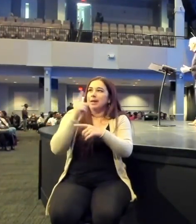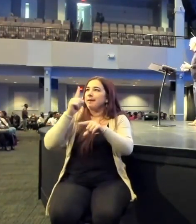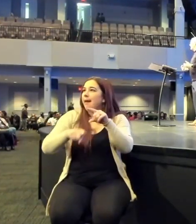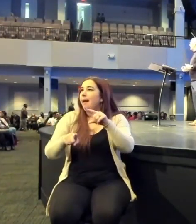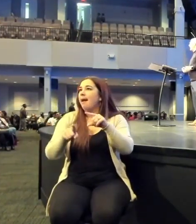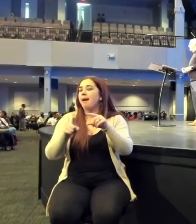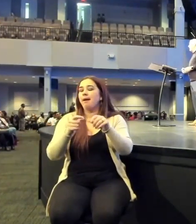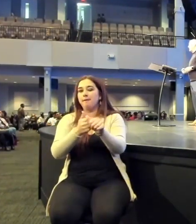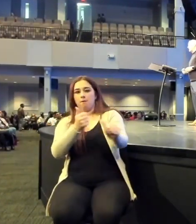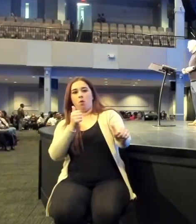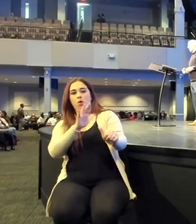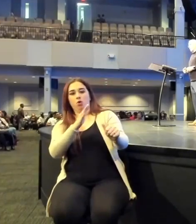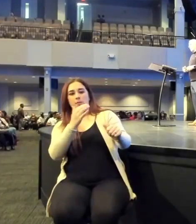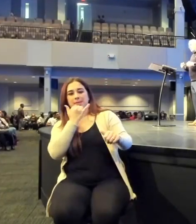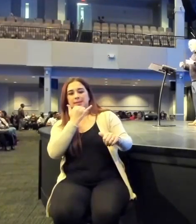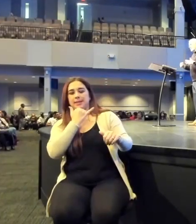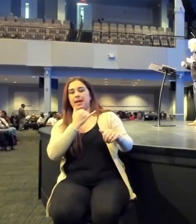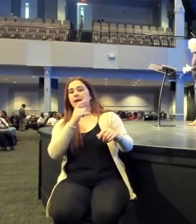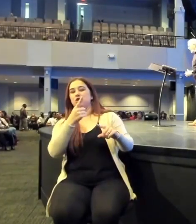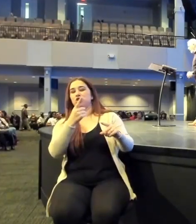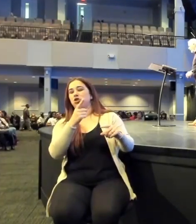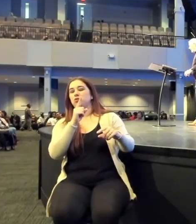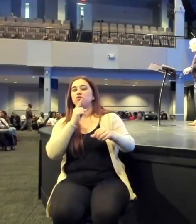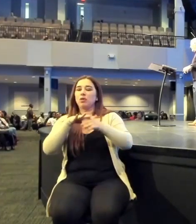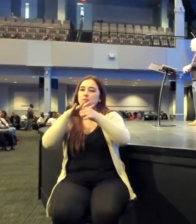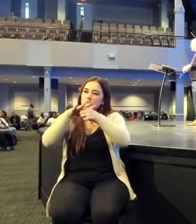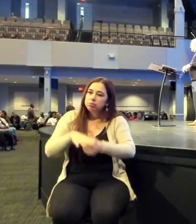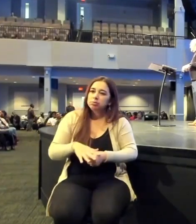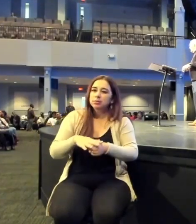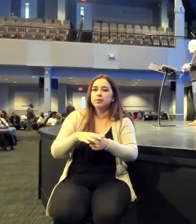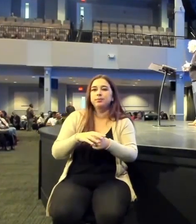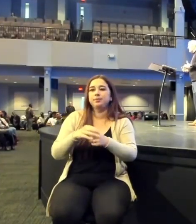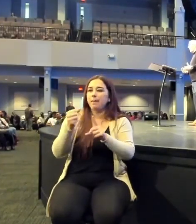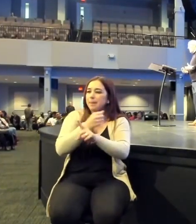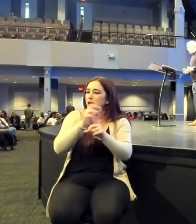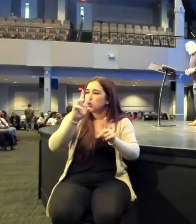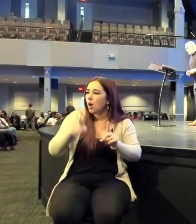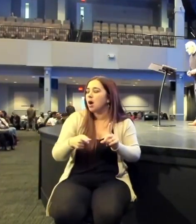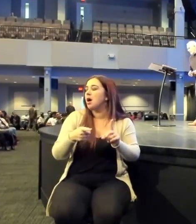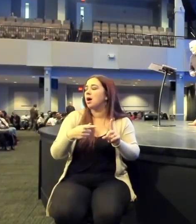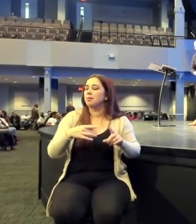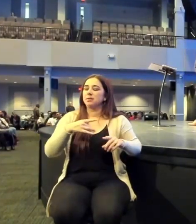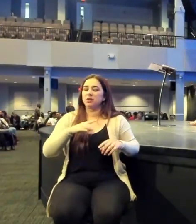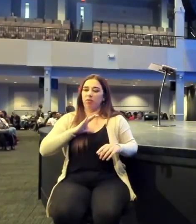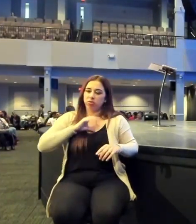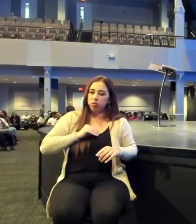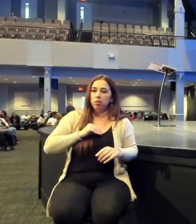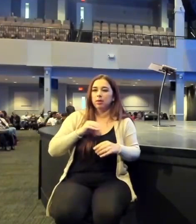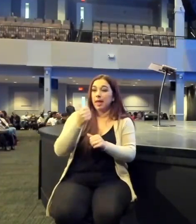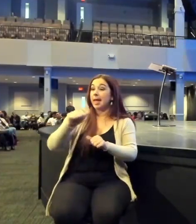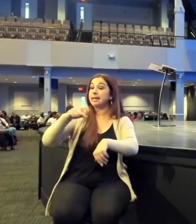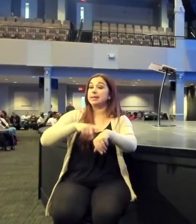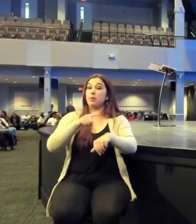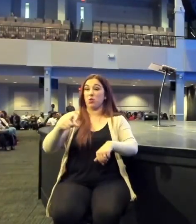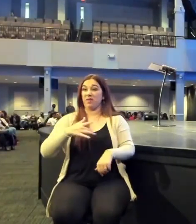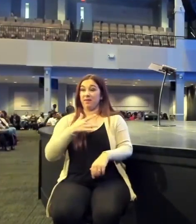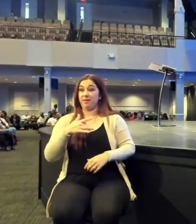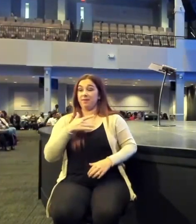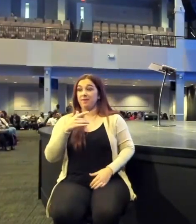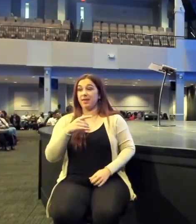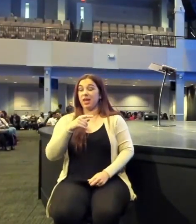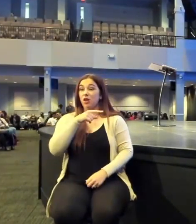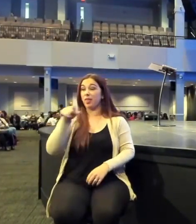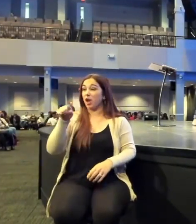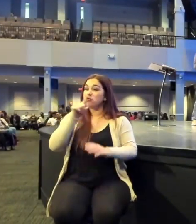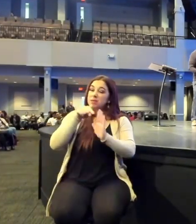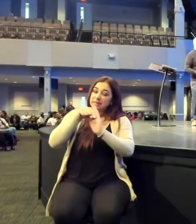the mistakes that you've made, and it just beats you down and just eats you up on the inside. Anytime that you feel like that you're